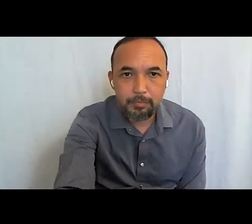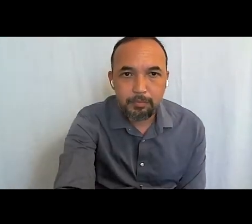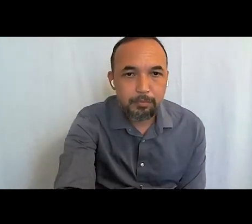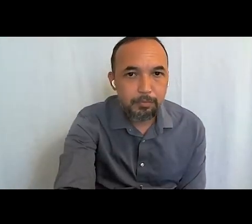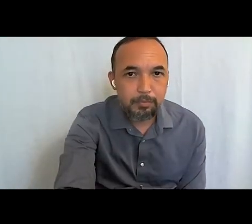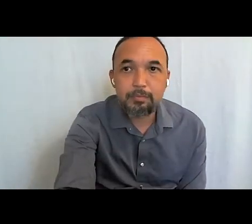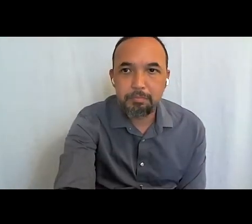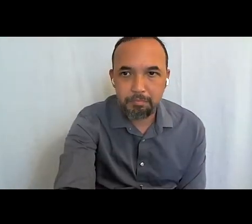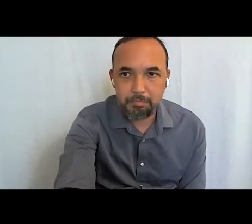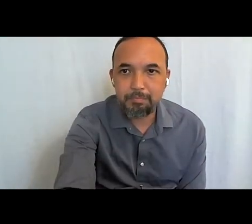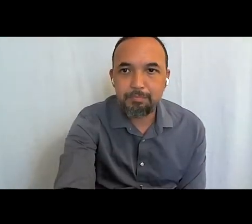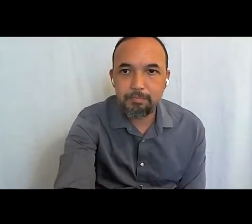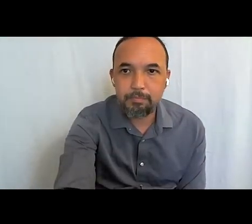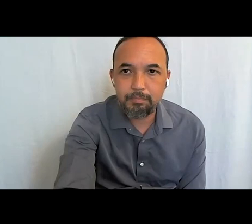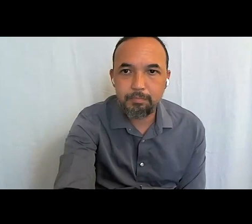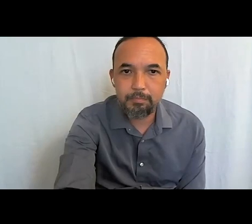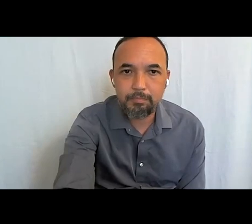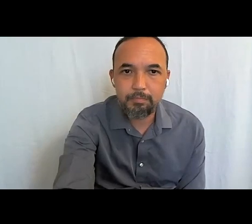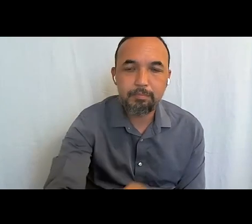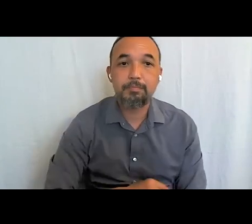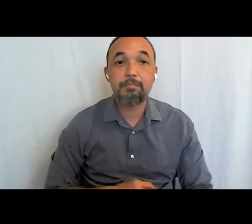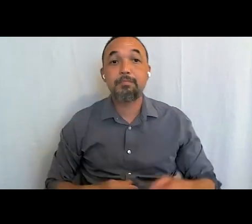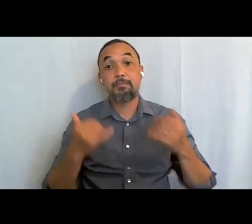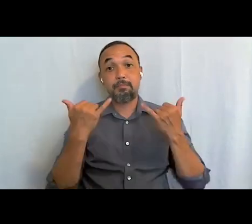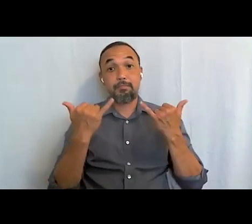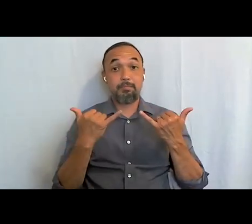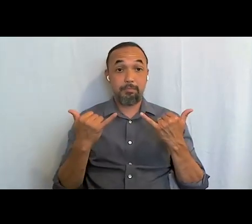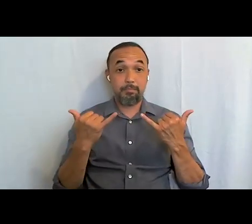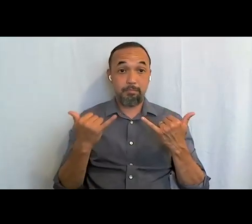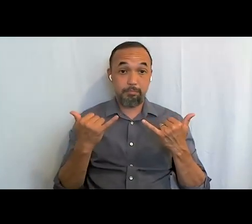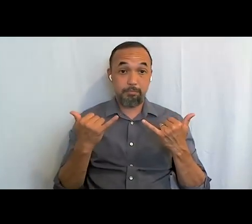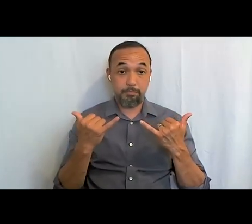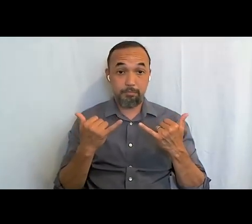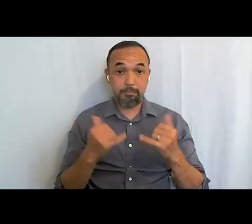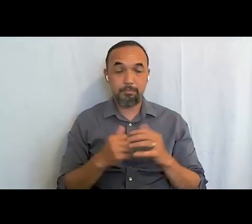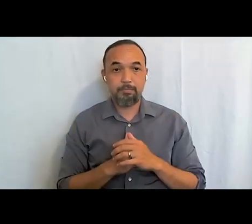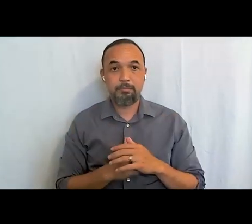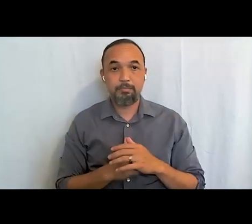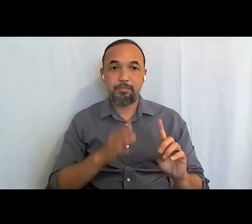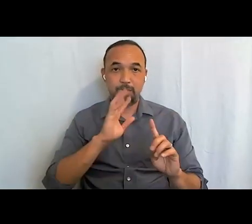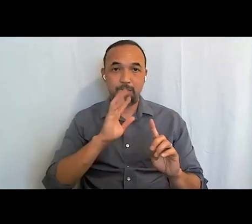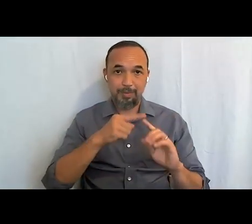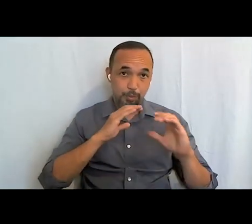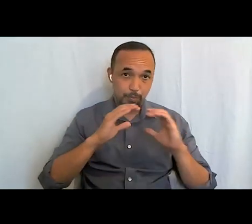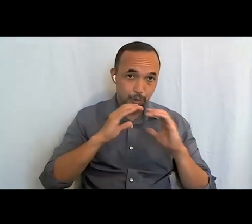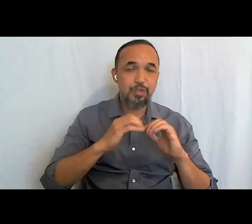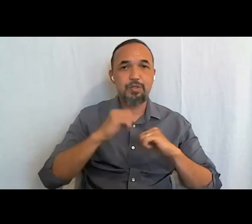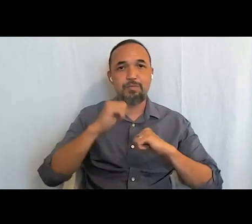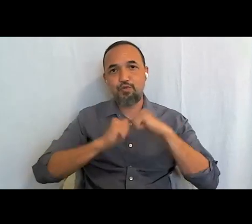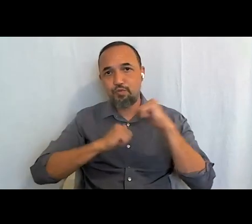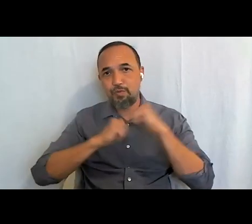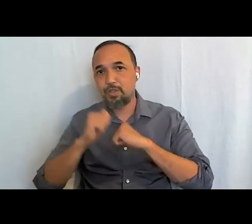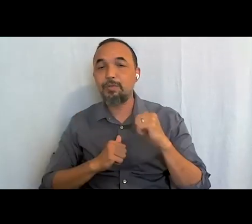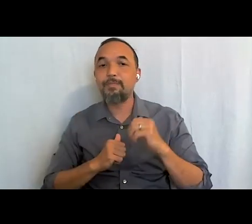Spotlight. All right. Next, what we're going to be talking about. So we've talked about structure. We've talked about communication and structure. Now